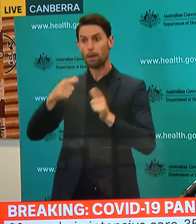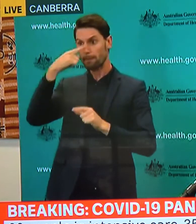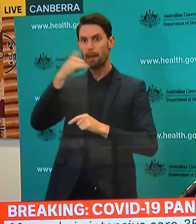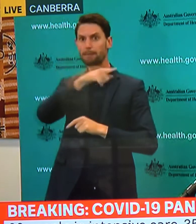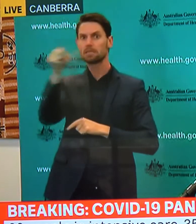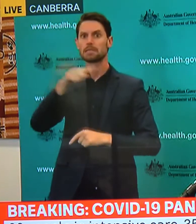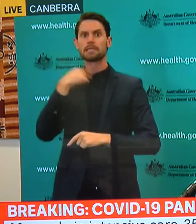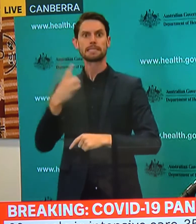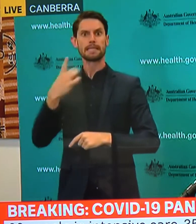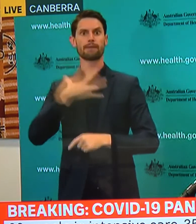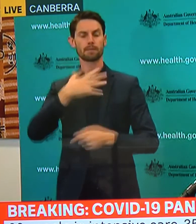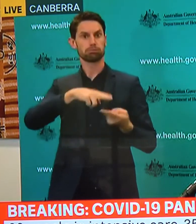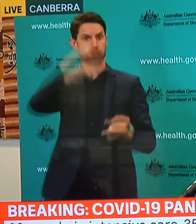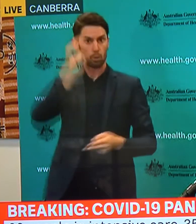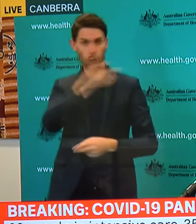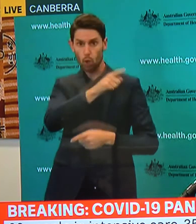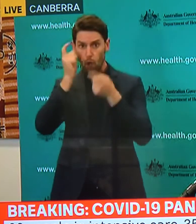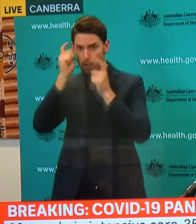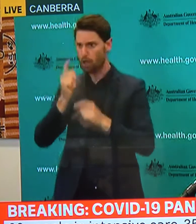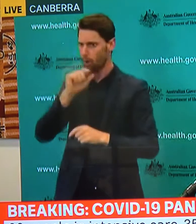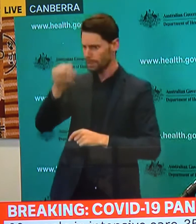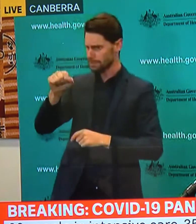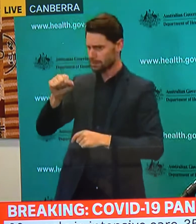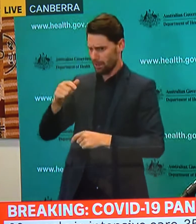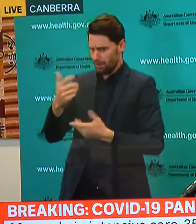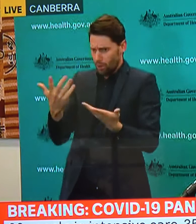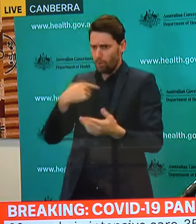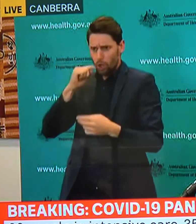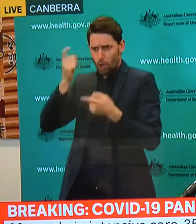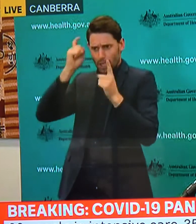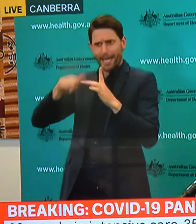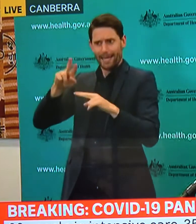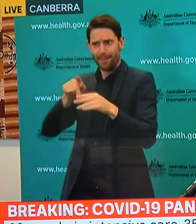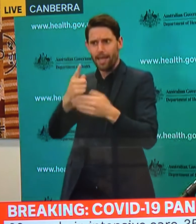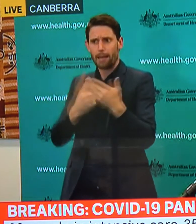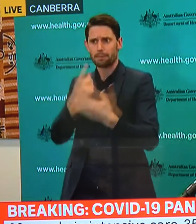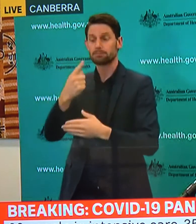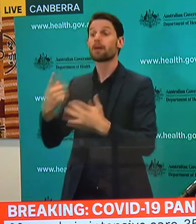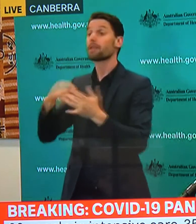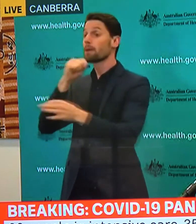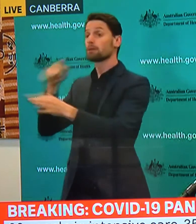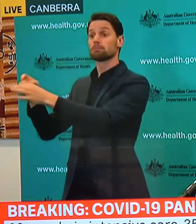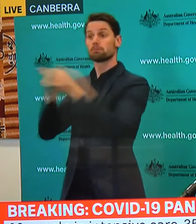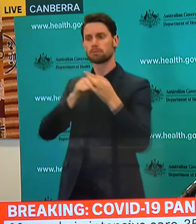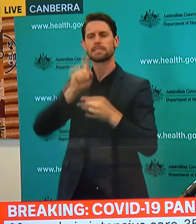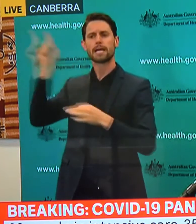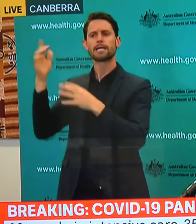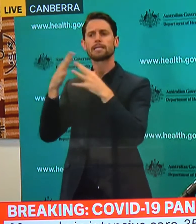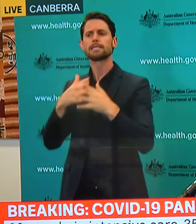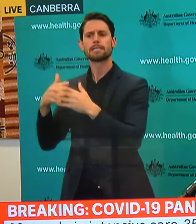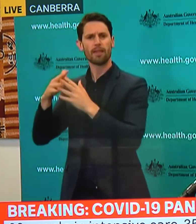for suicide rising, it would concern me, yes. Dr. Kelly, in the United States, the Centre for Disease